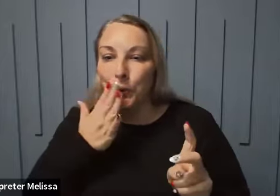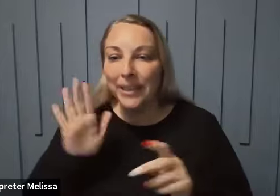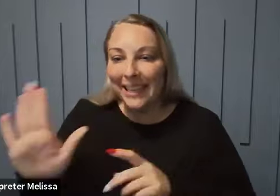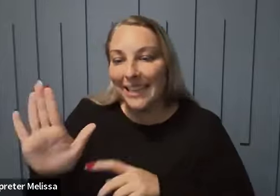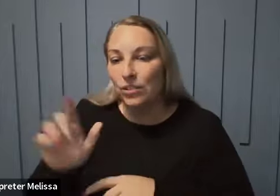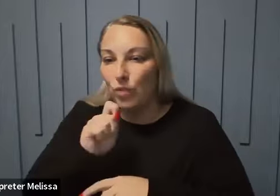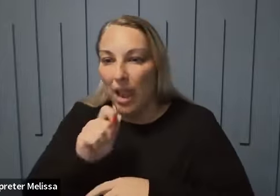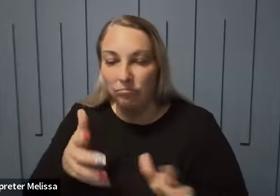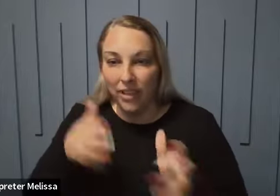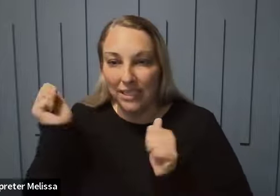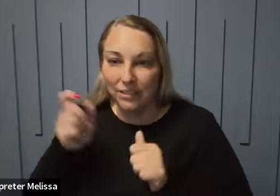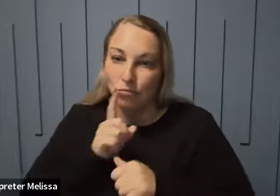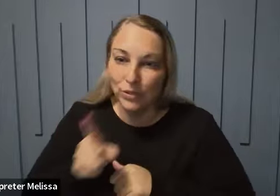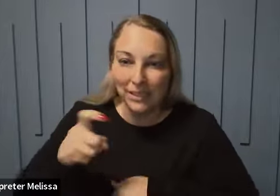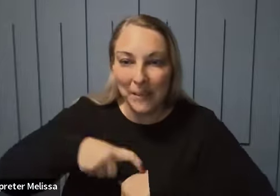can do that.